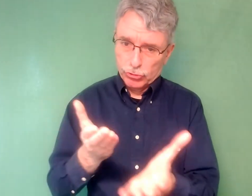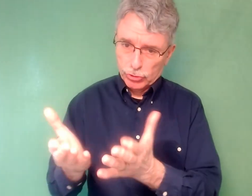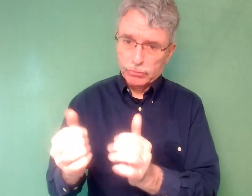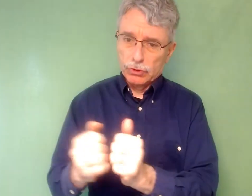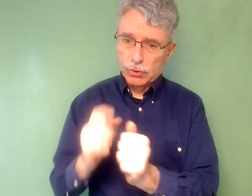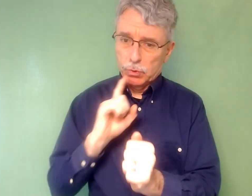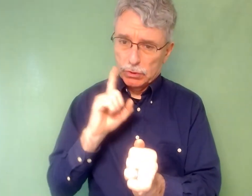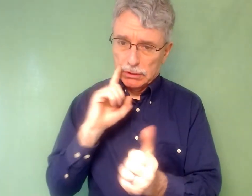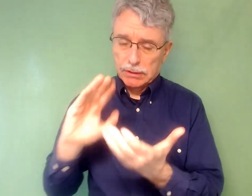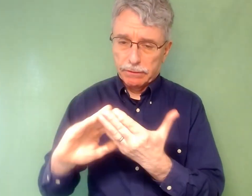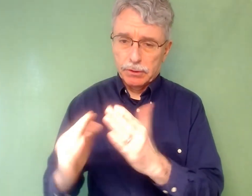Thank you.